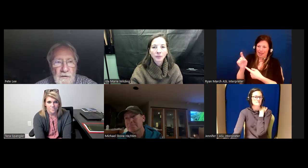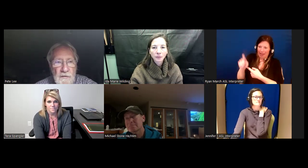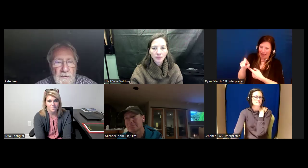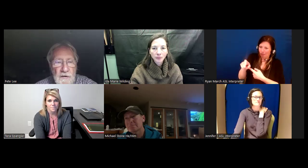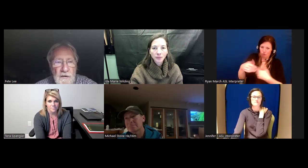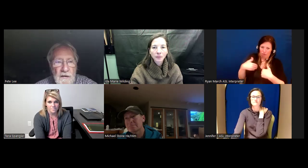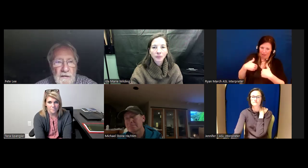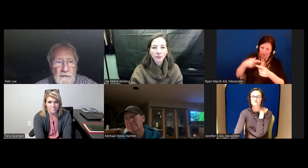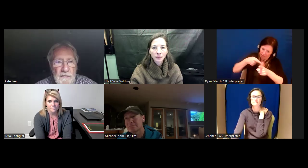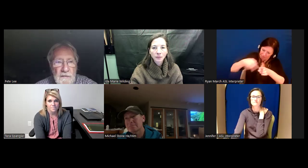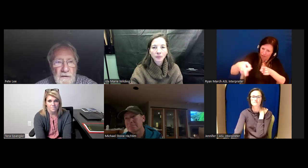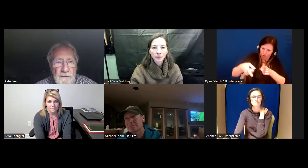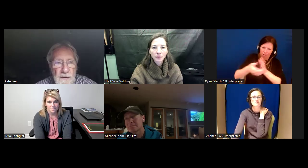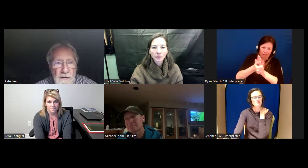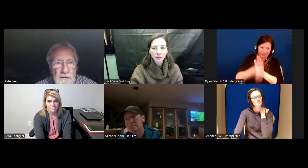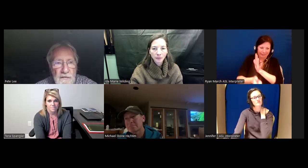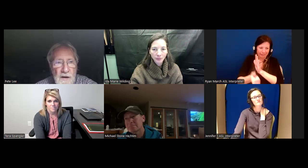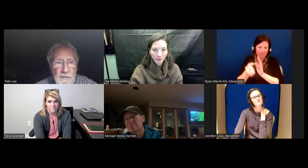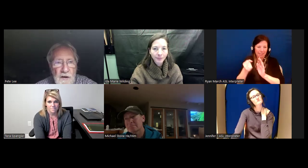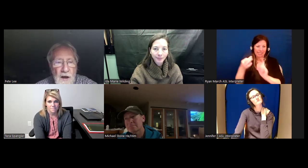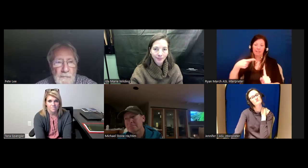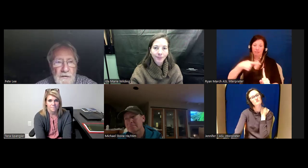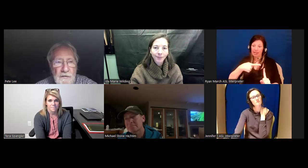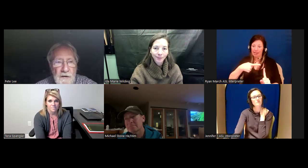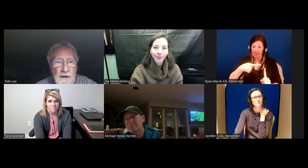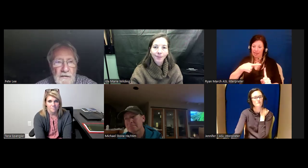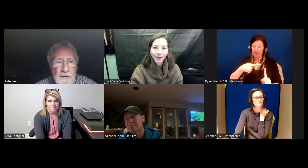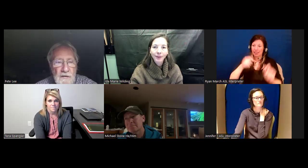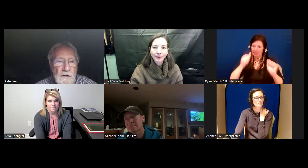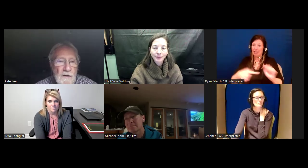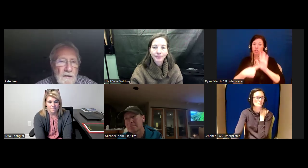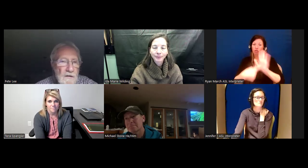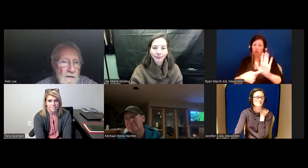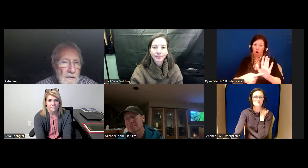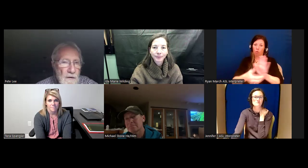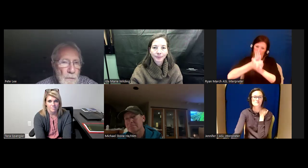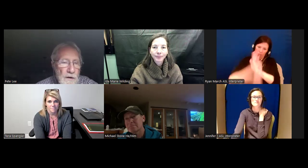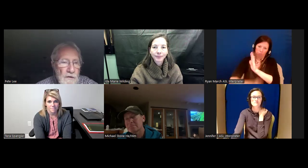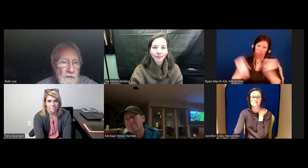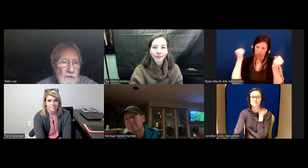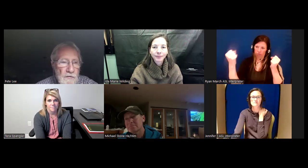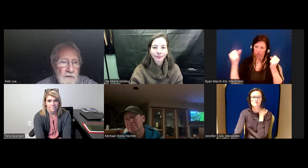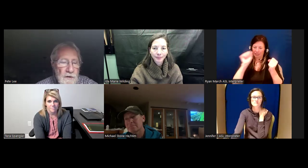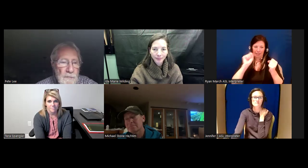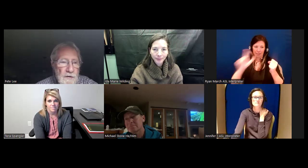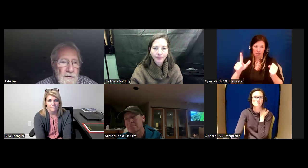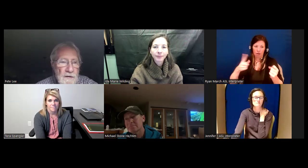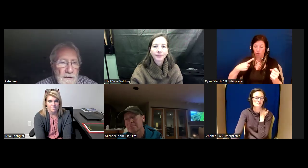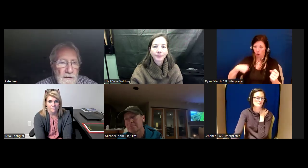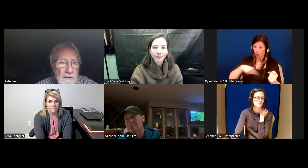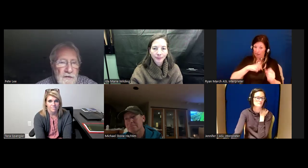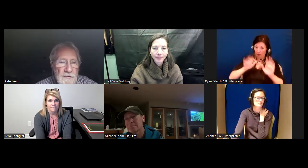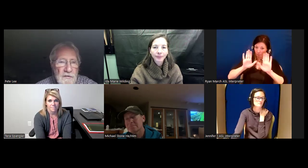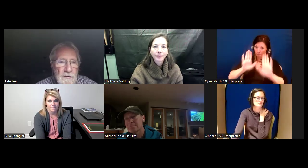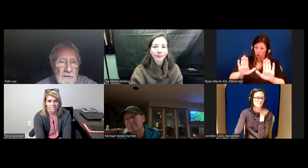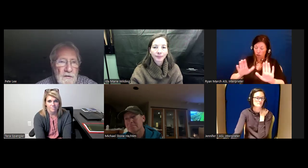specialized skills, and if they can establish a competency in ASL, are we going to urge that there be